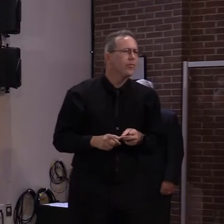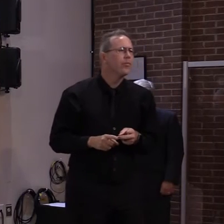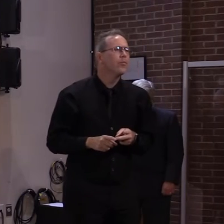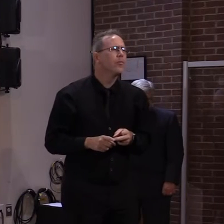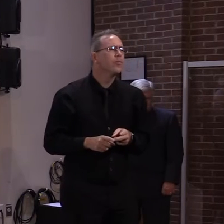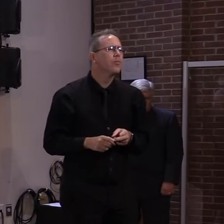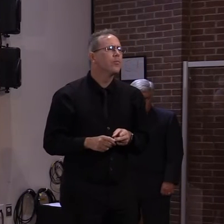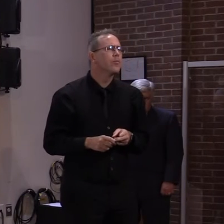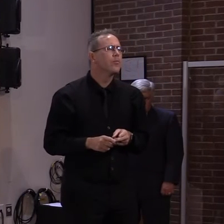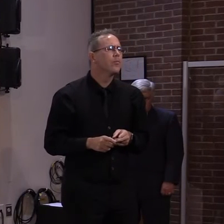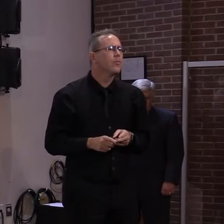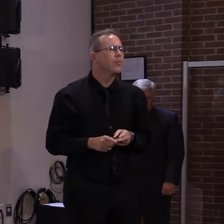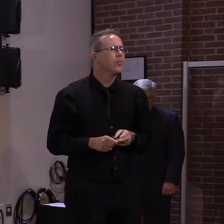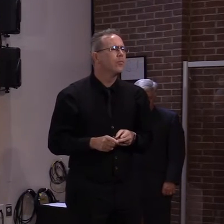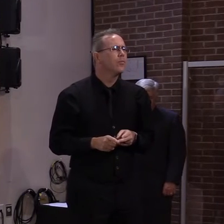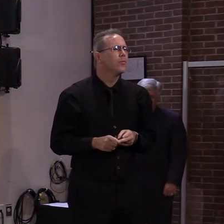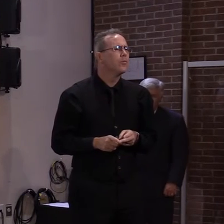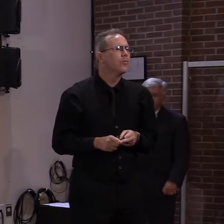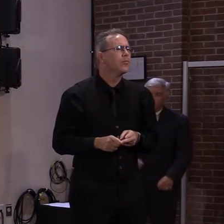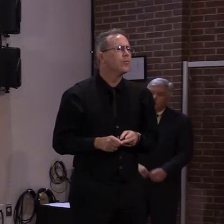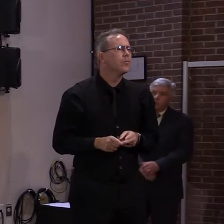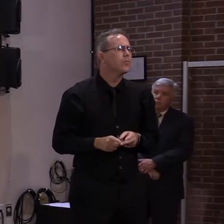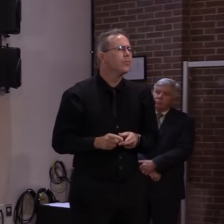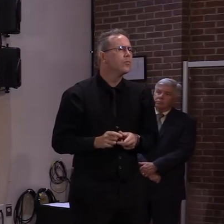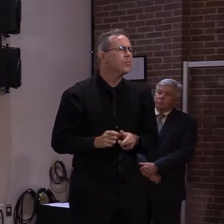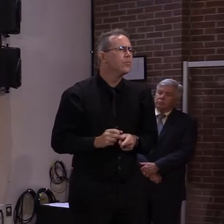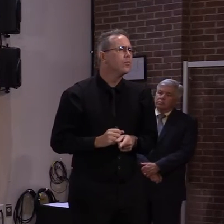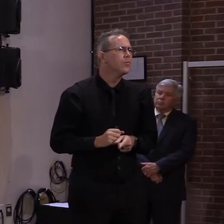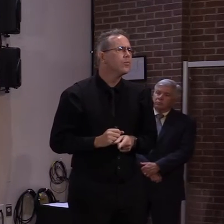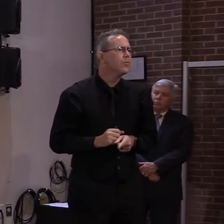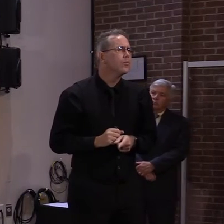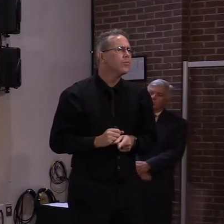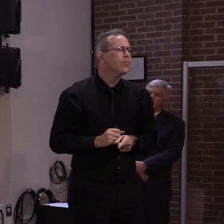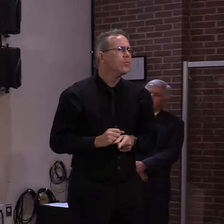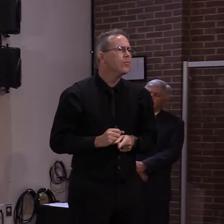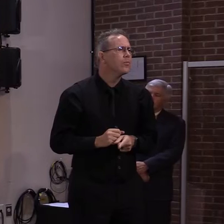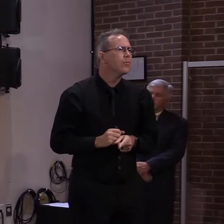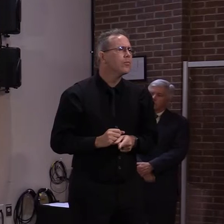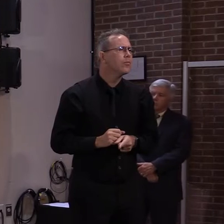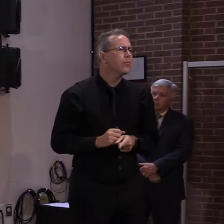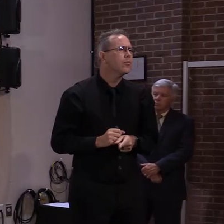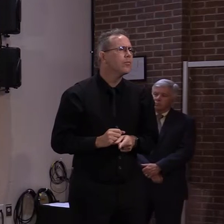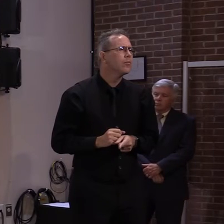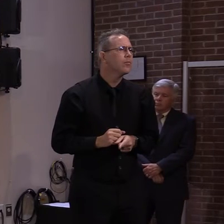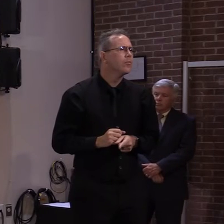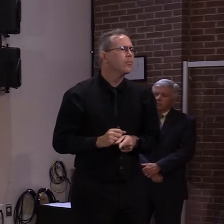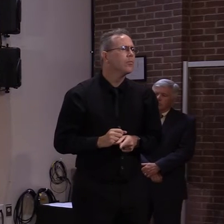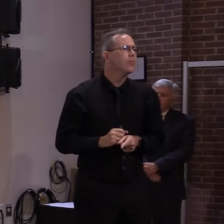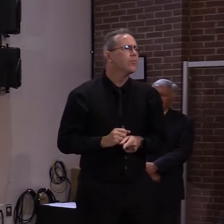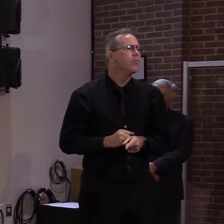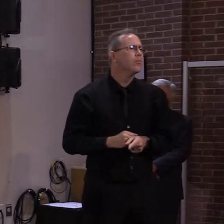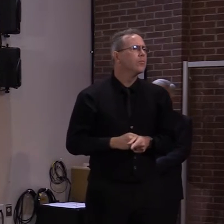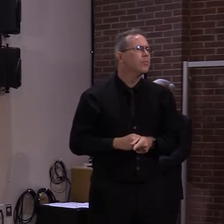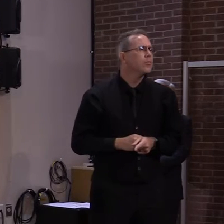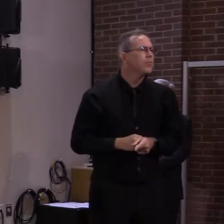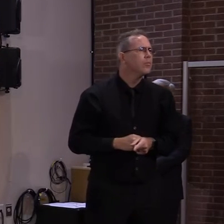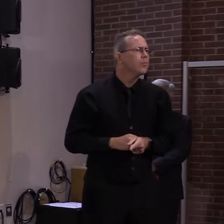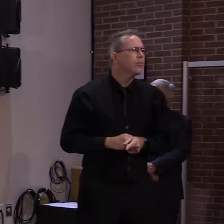Keurig facility in Waterbury. I think that they were the company that helped the Department of